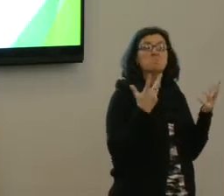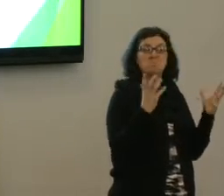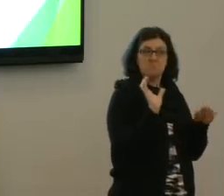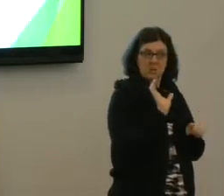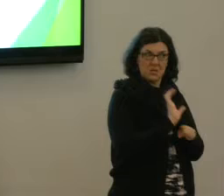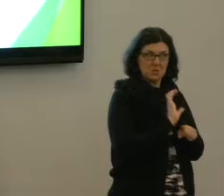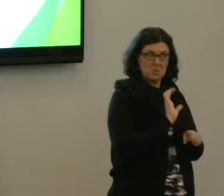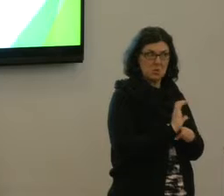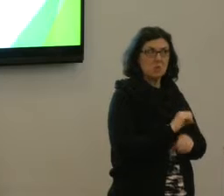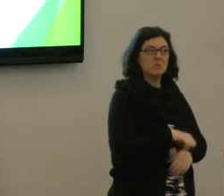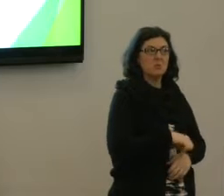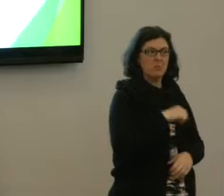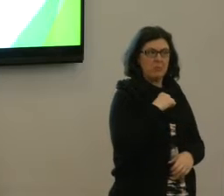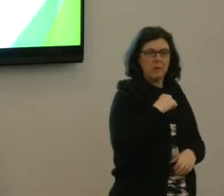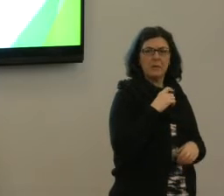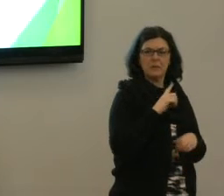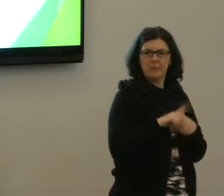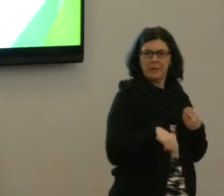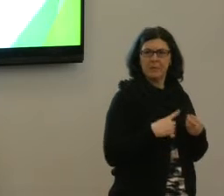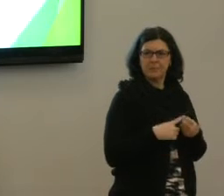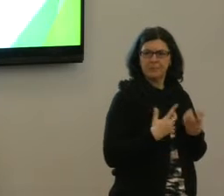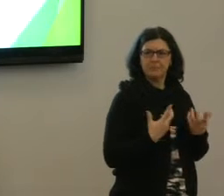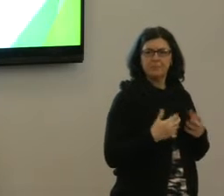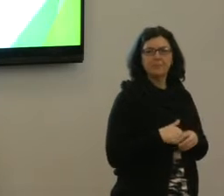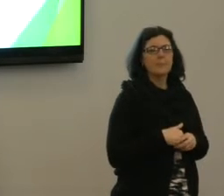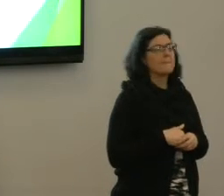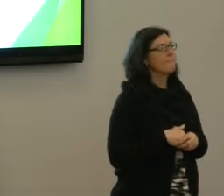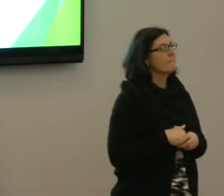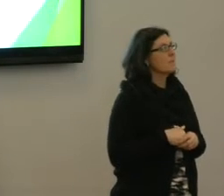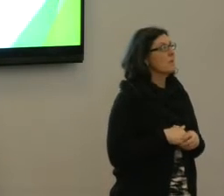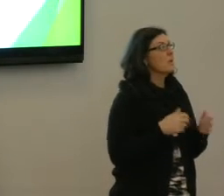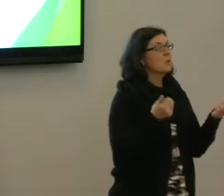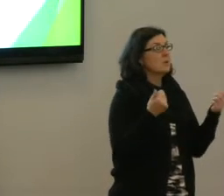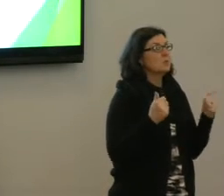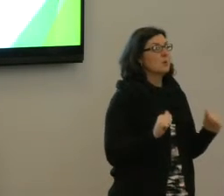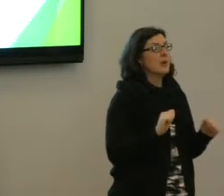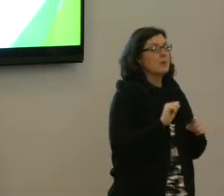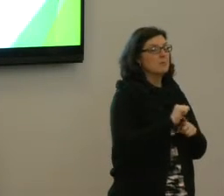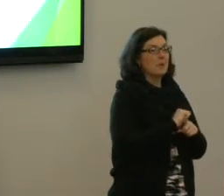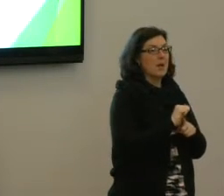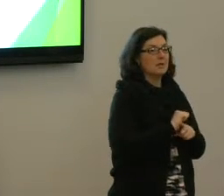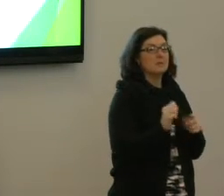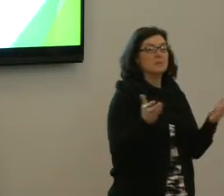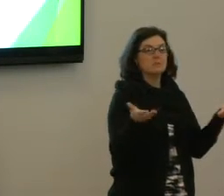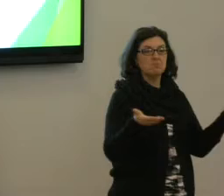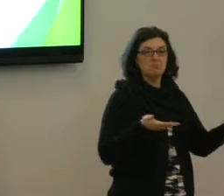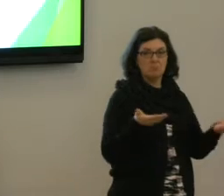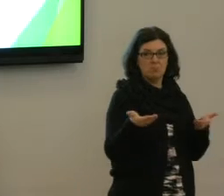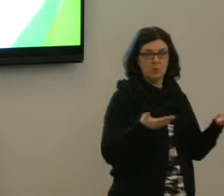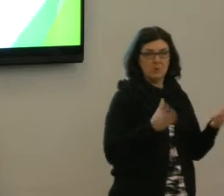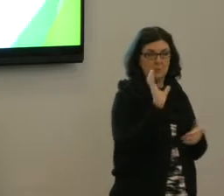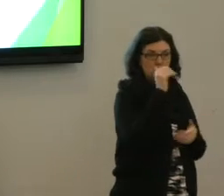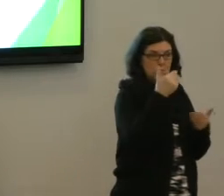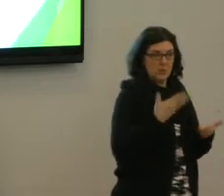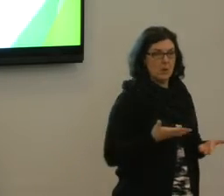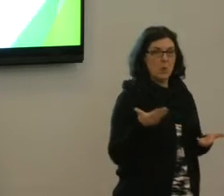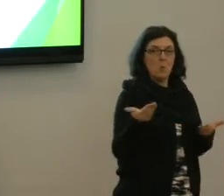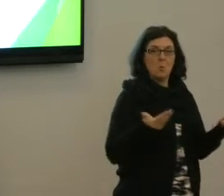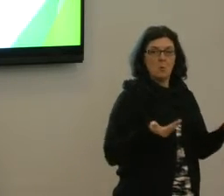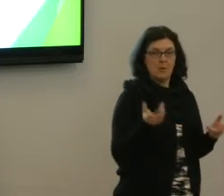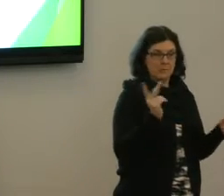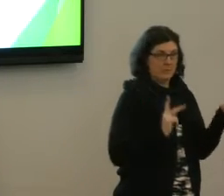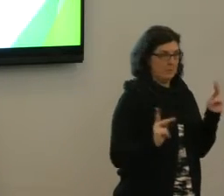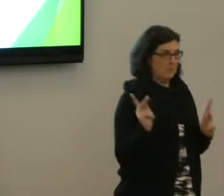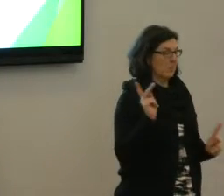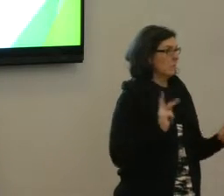proud of. We would, most of us would say, we try to practice hospitality and welcome the stranger, to help welcome people when they